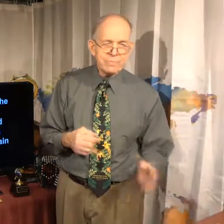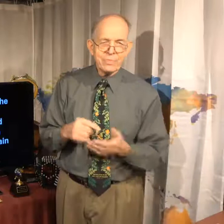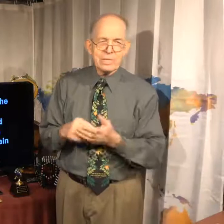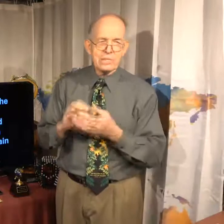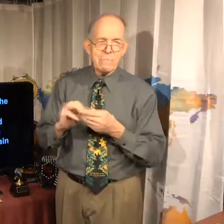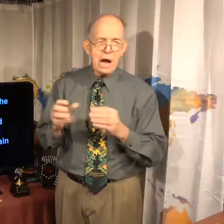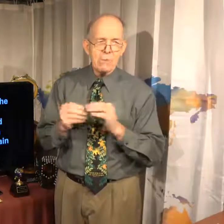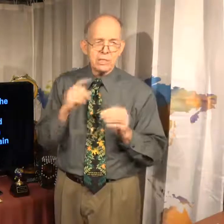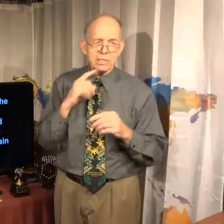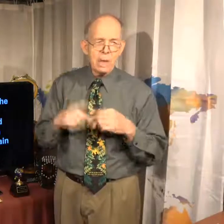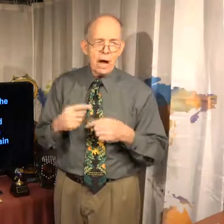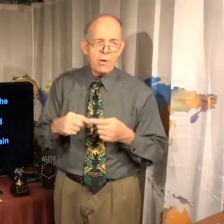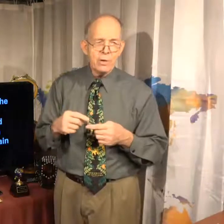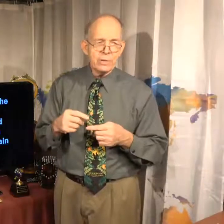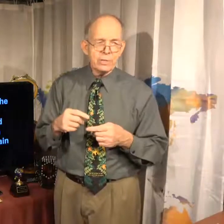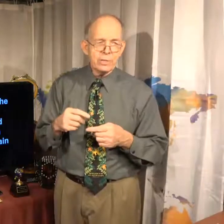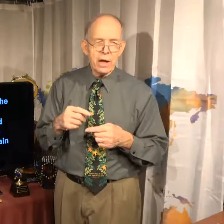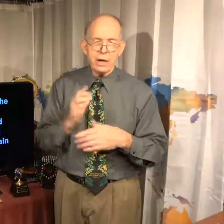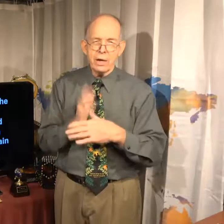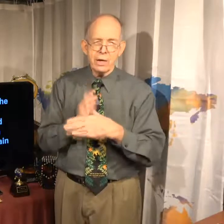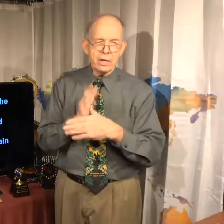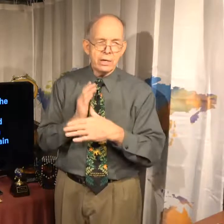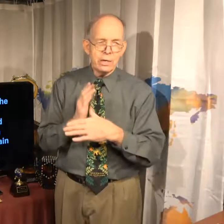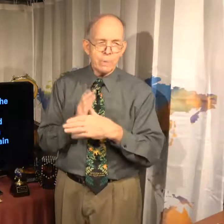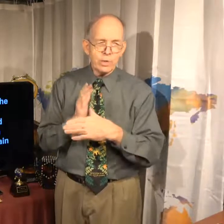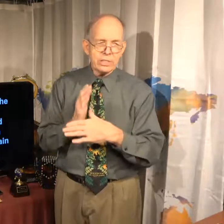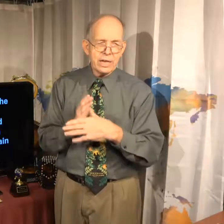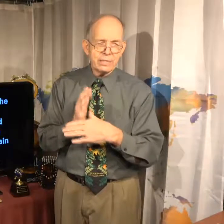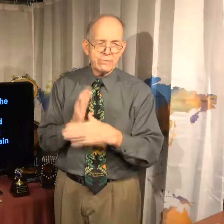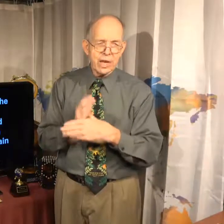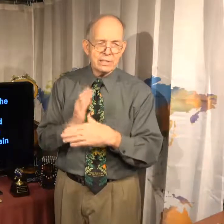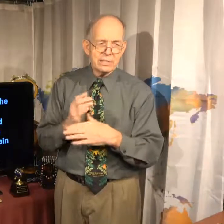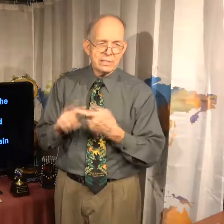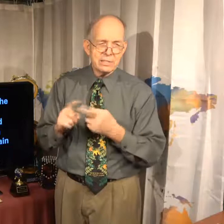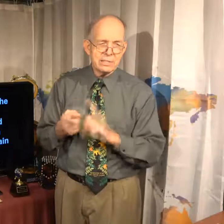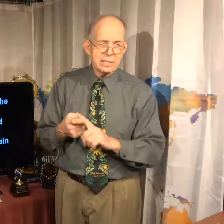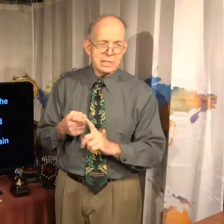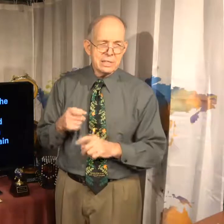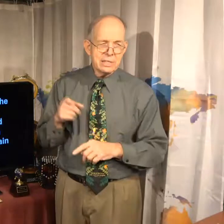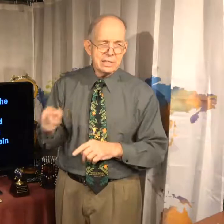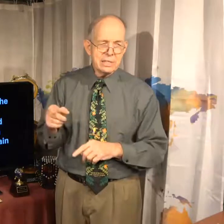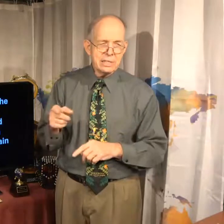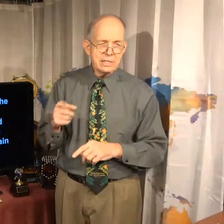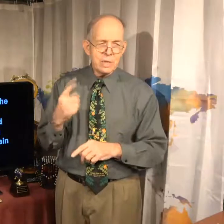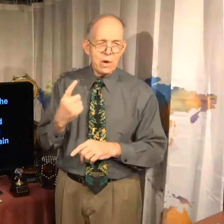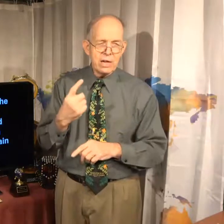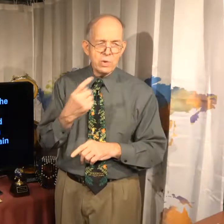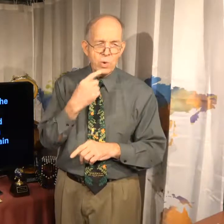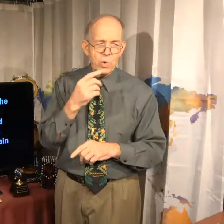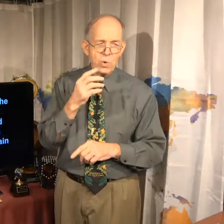This the Bible is about the Importunate friend. He is the one who